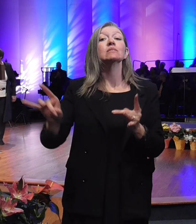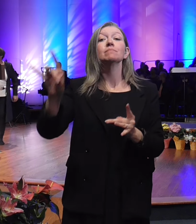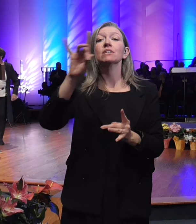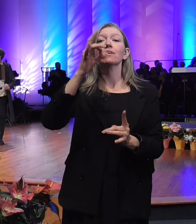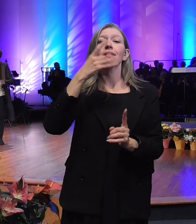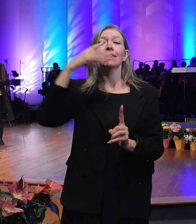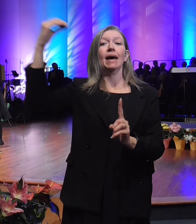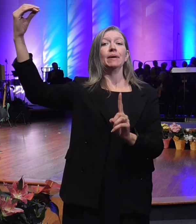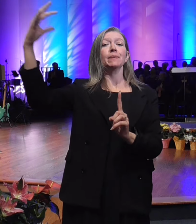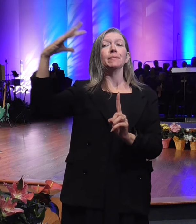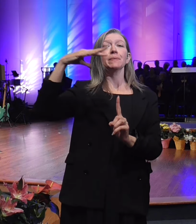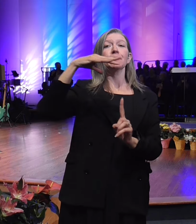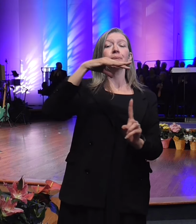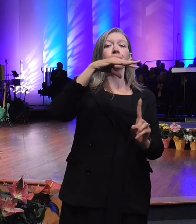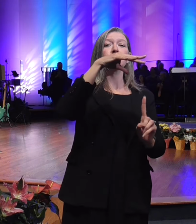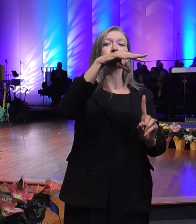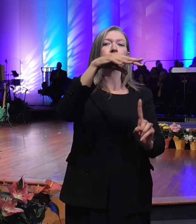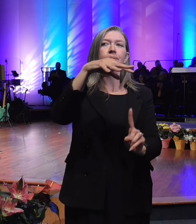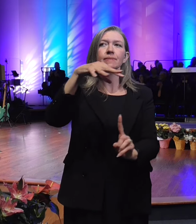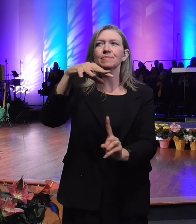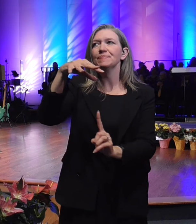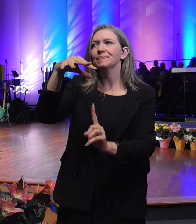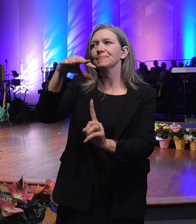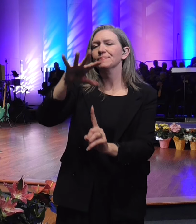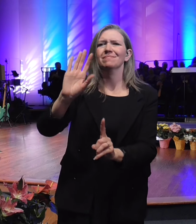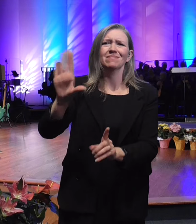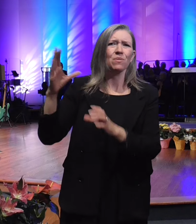light your way. Hand it over.